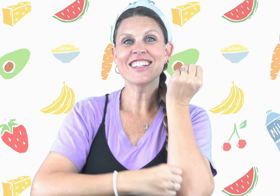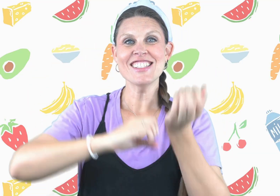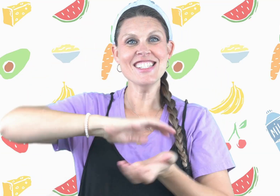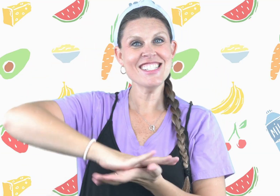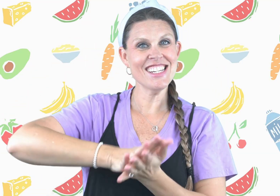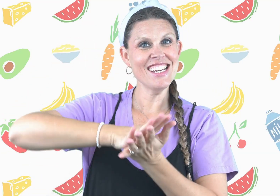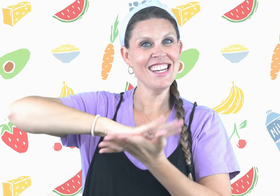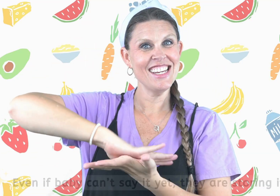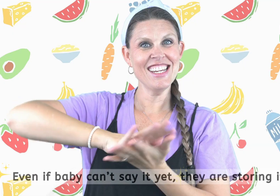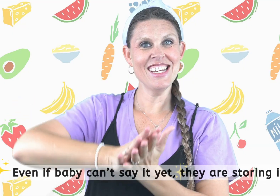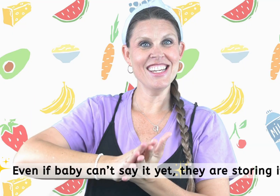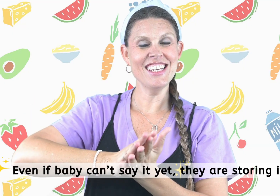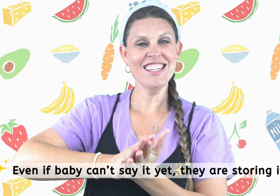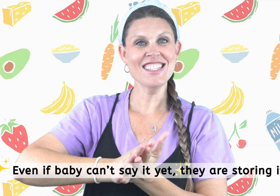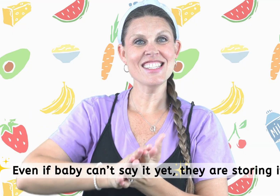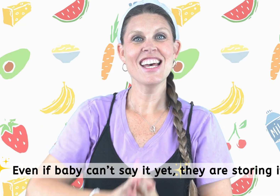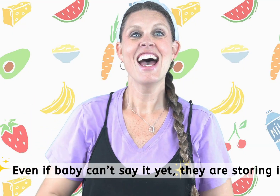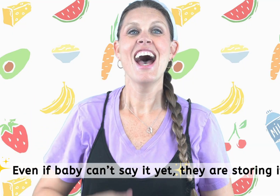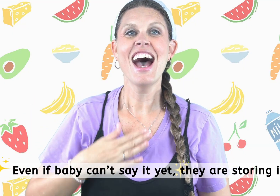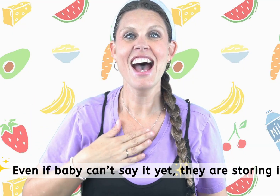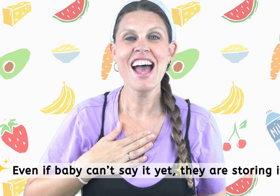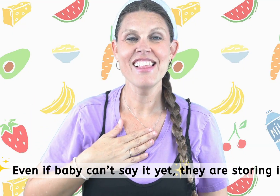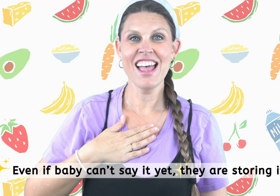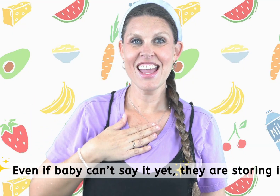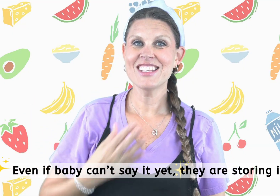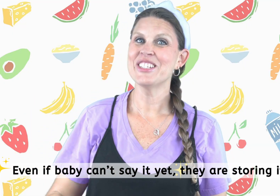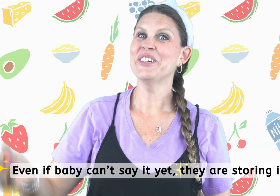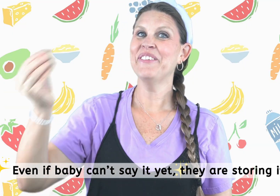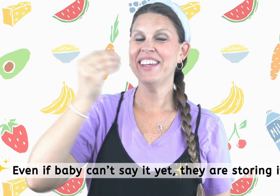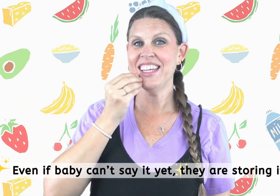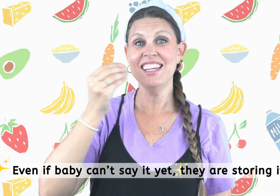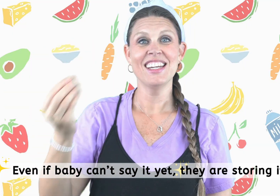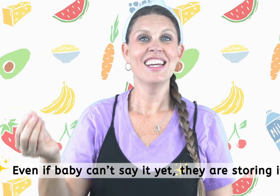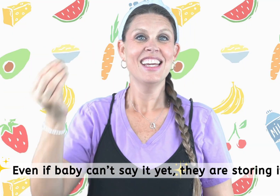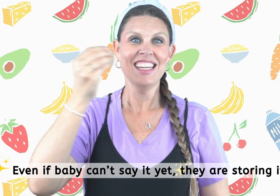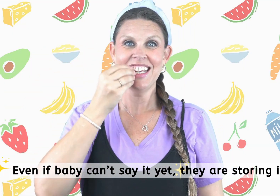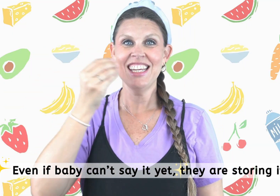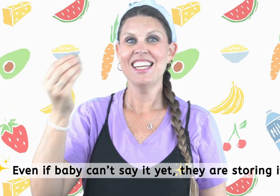crackers and cheese. I like to eat